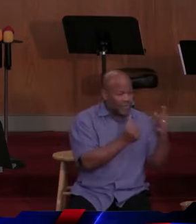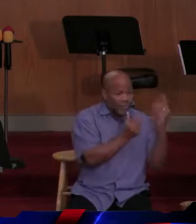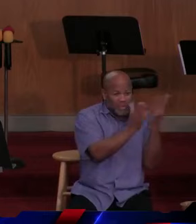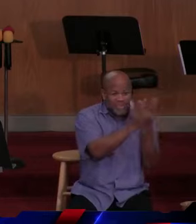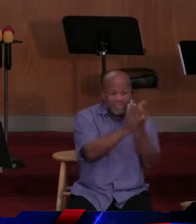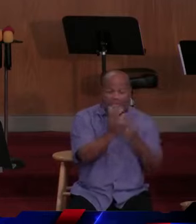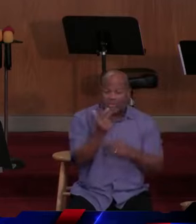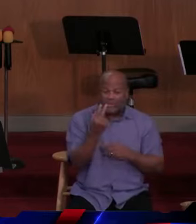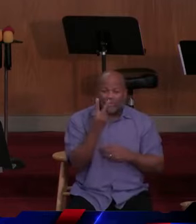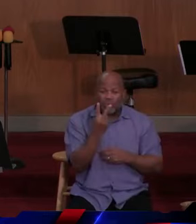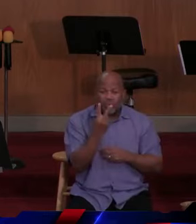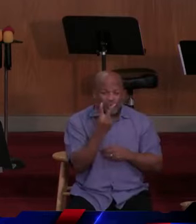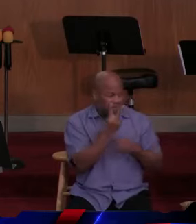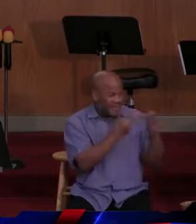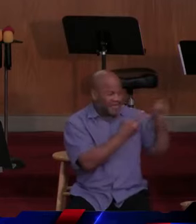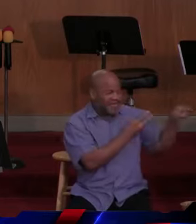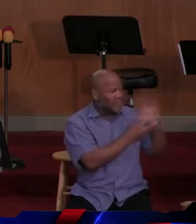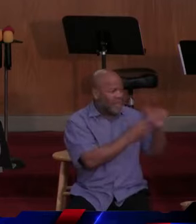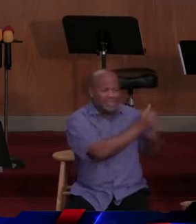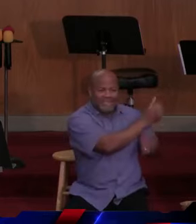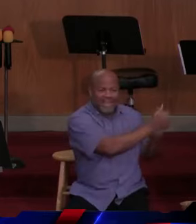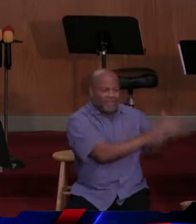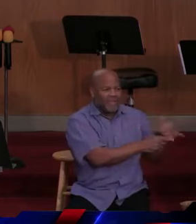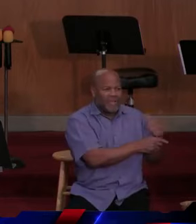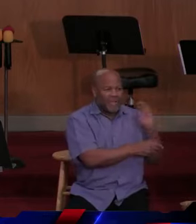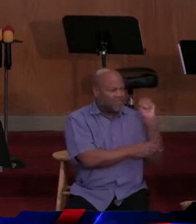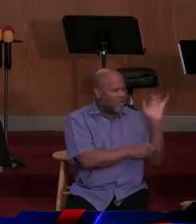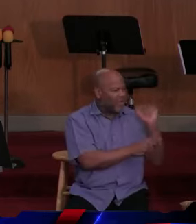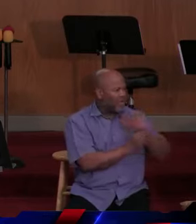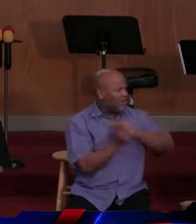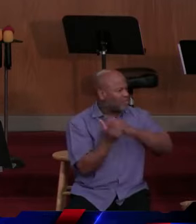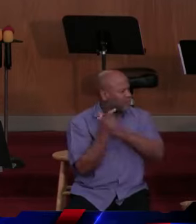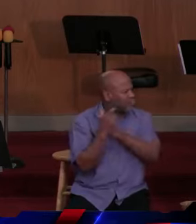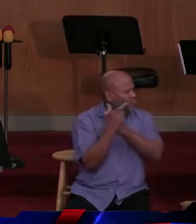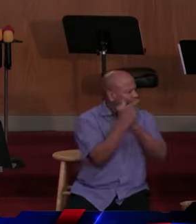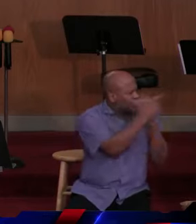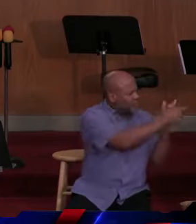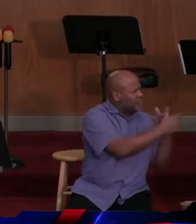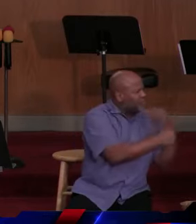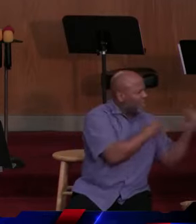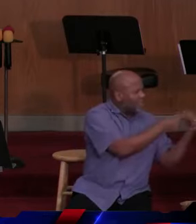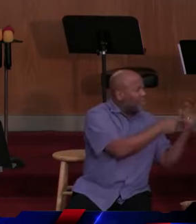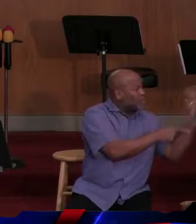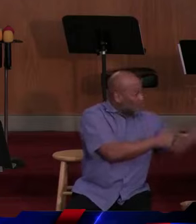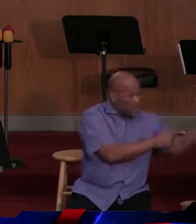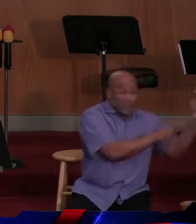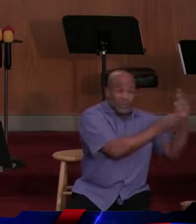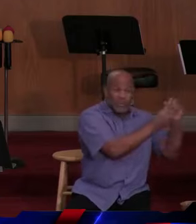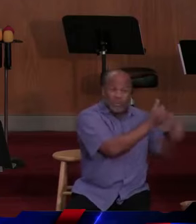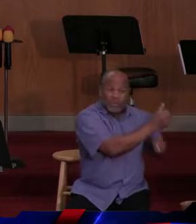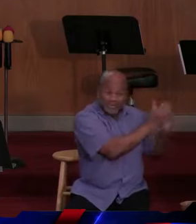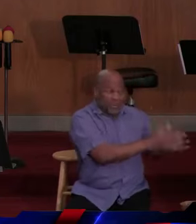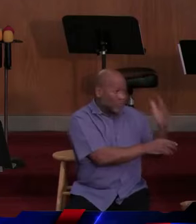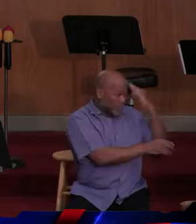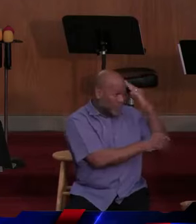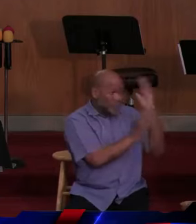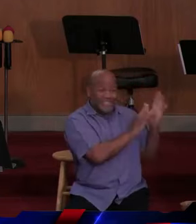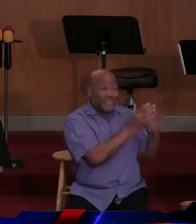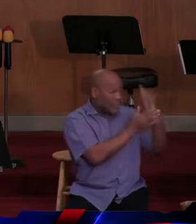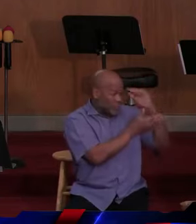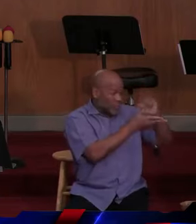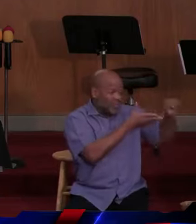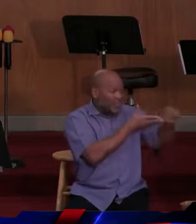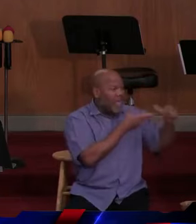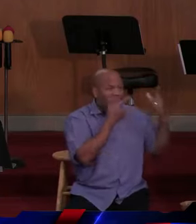Them is referring to the disciples whom Mary went back to tell. These were two disciples who knew Jesus, knew the scriptures, and when he ran up